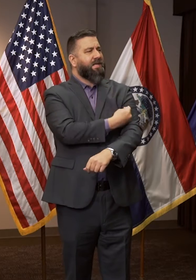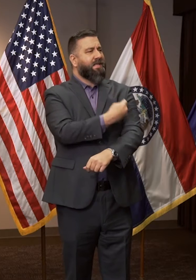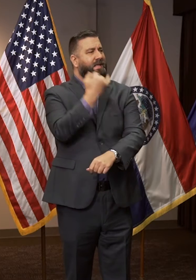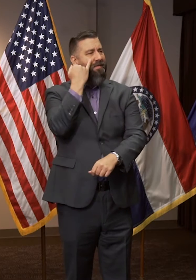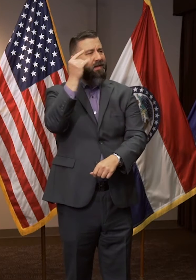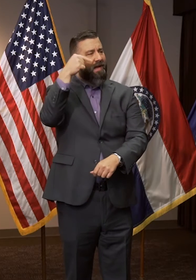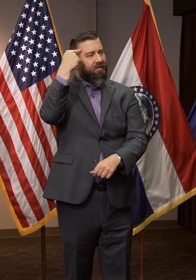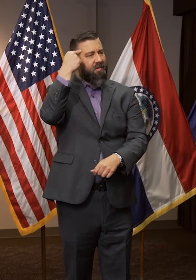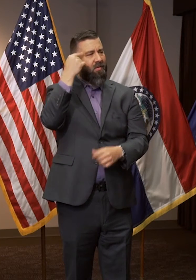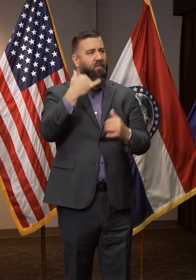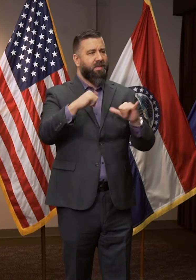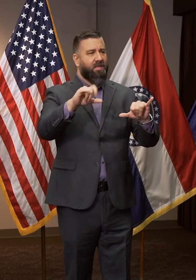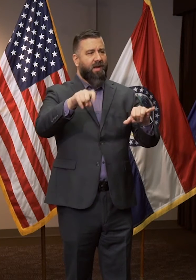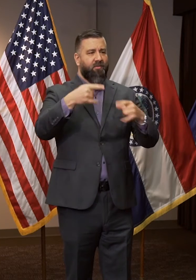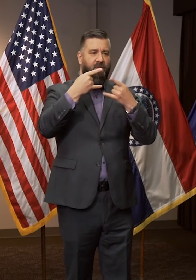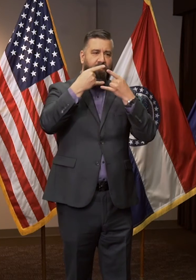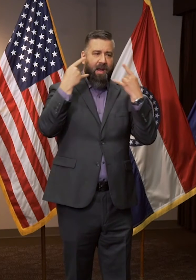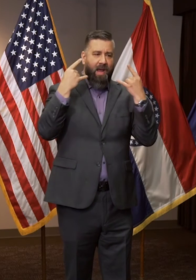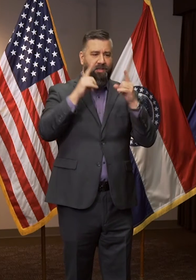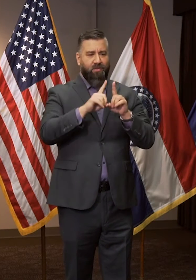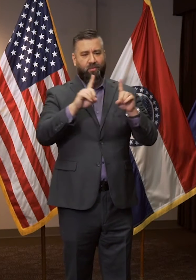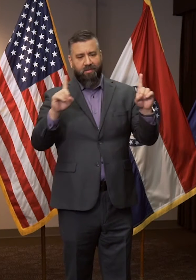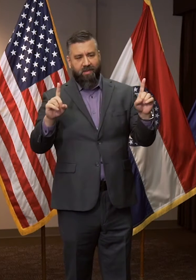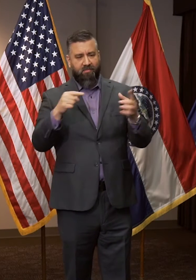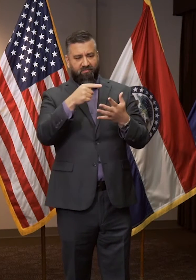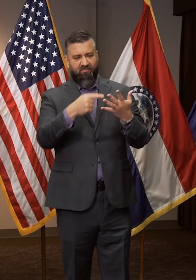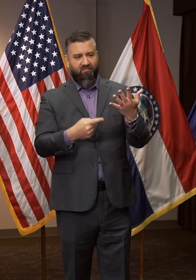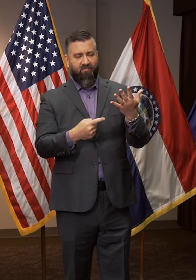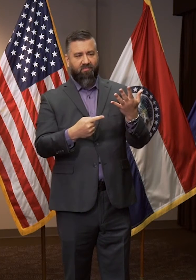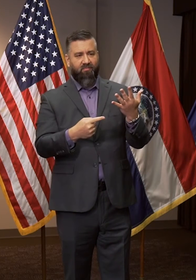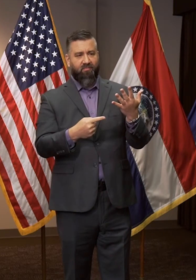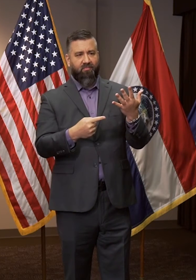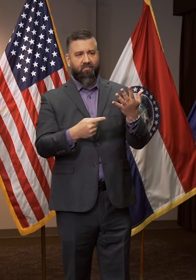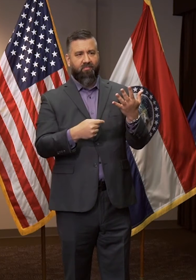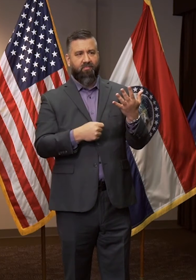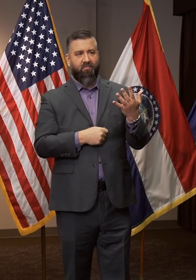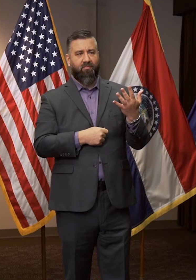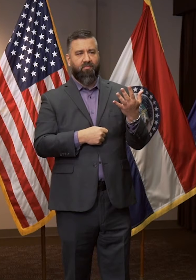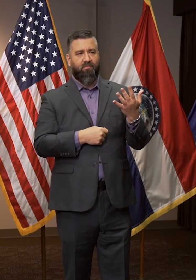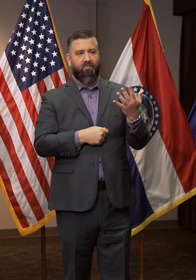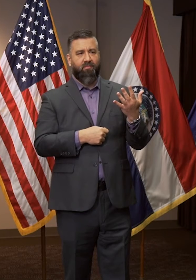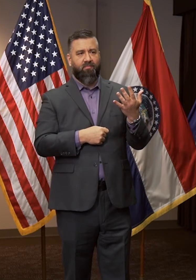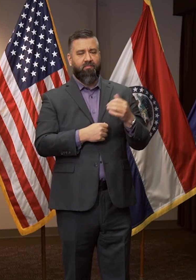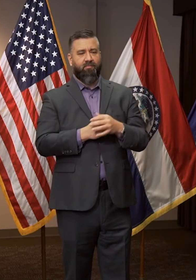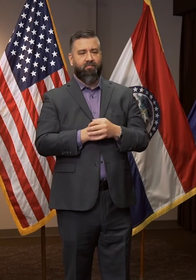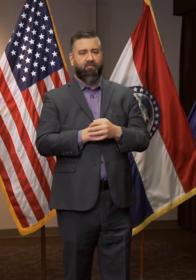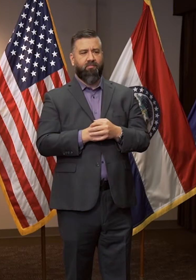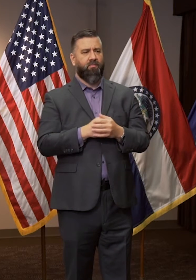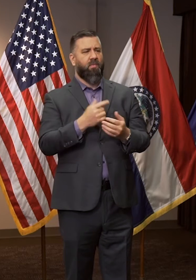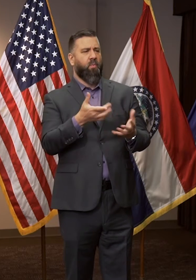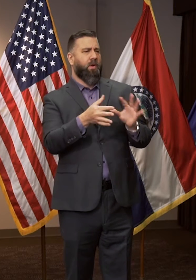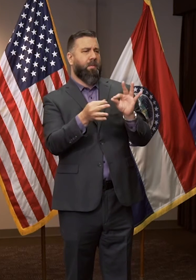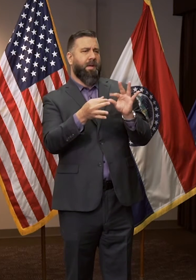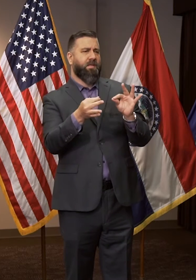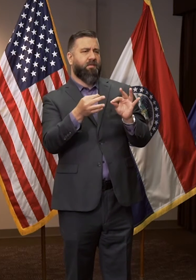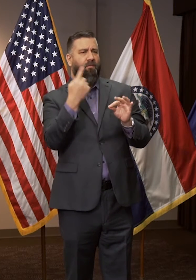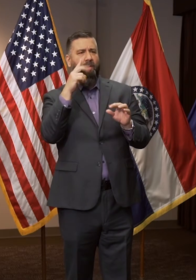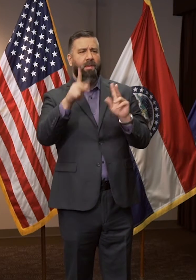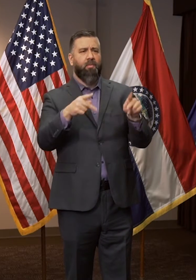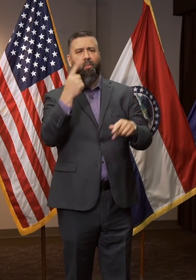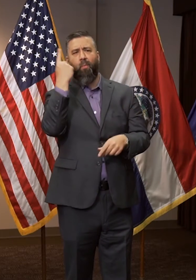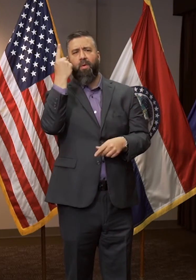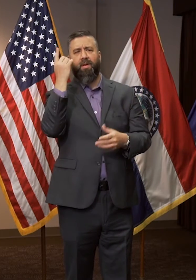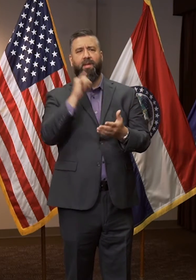me we still need to wear a mask, social distance, and live with occupancy restrictions? What is your message to people wondering